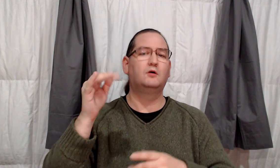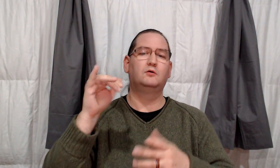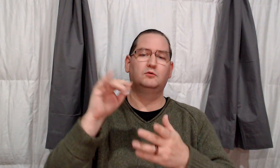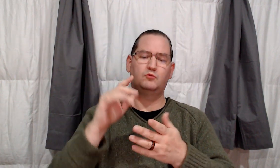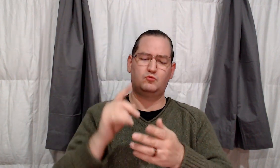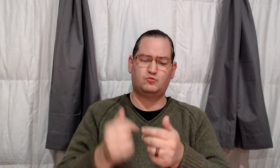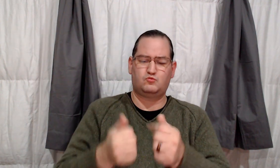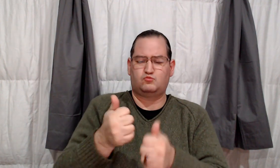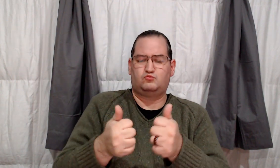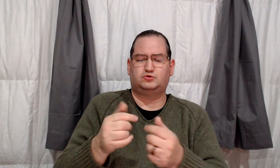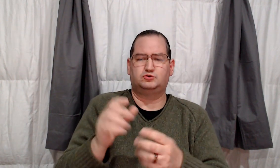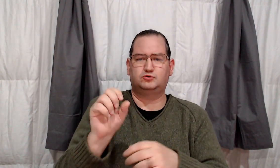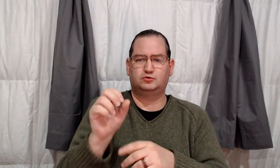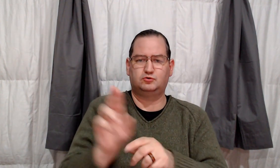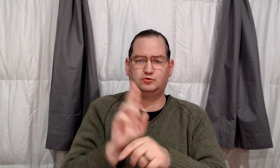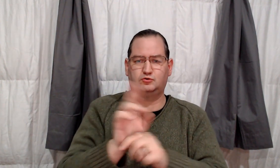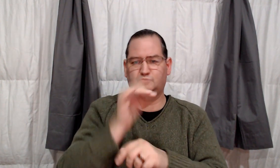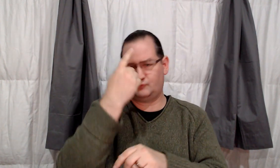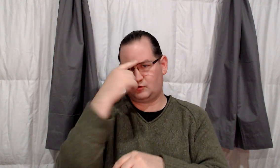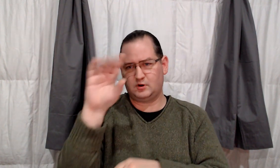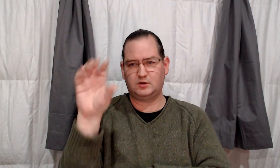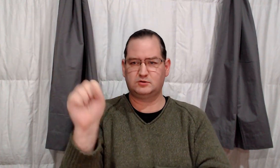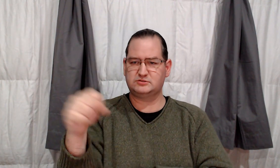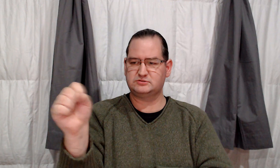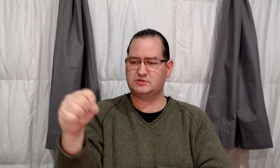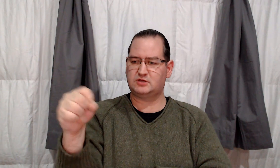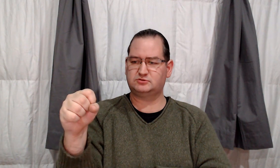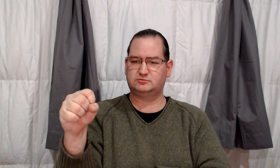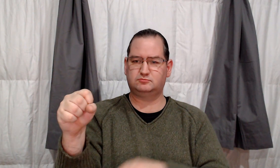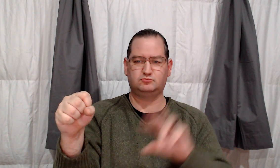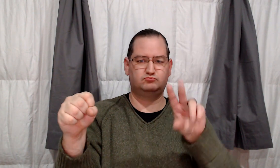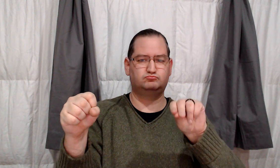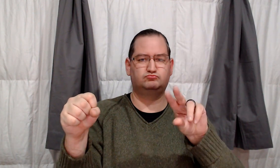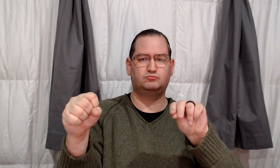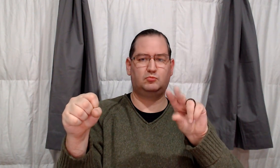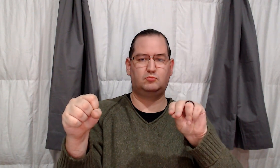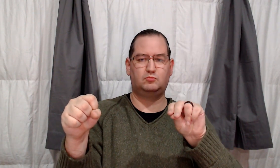the unconscious mind knows more about you than anyone else.